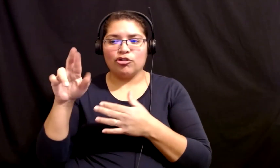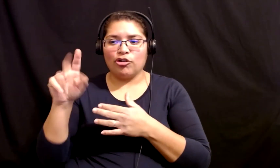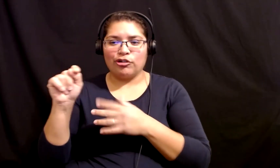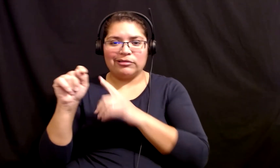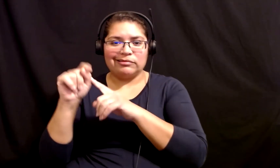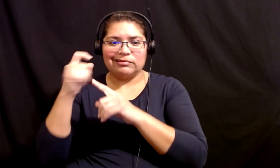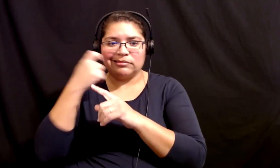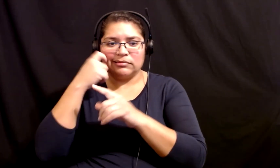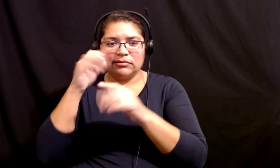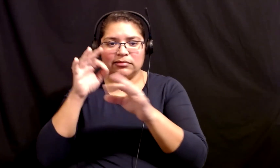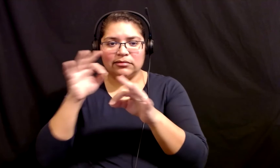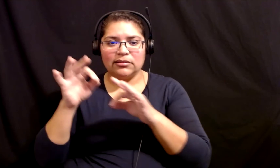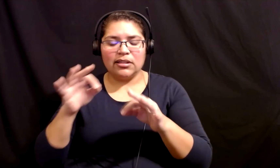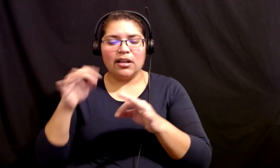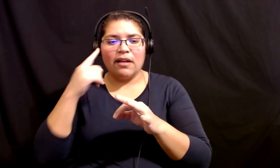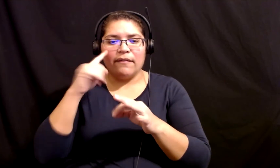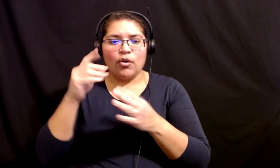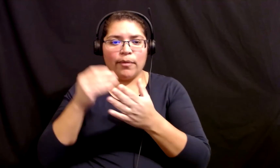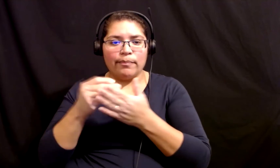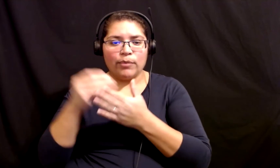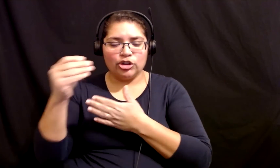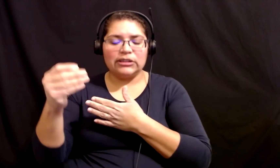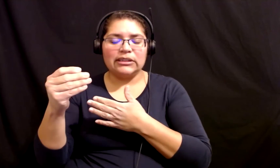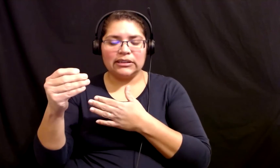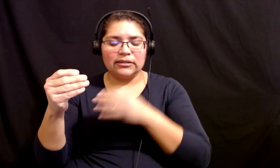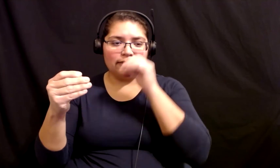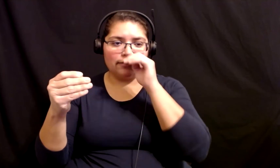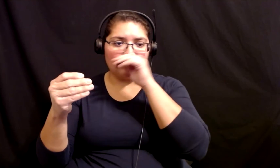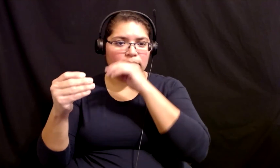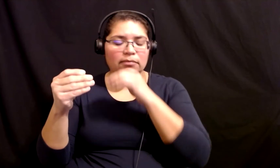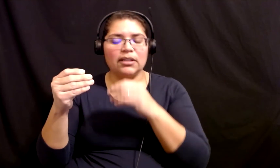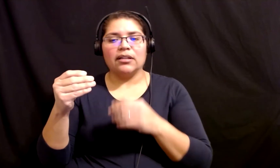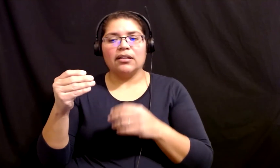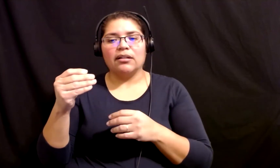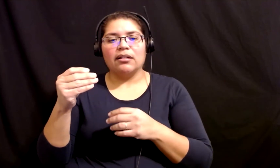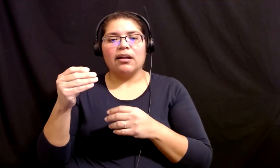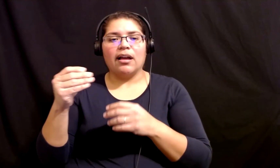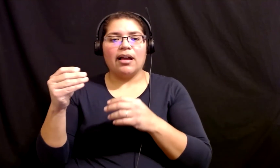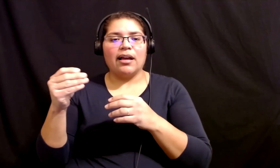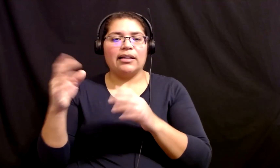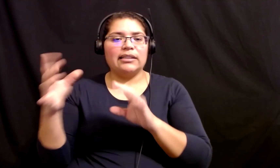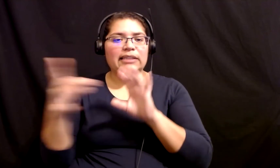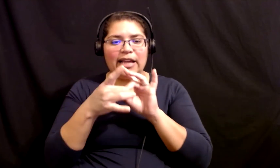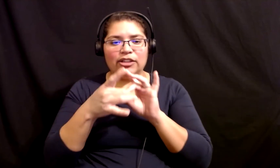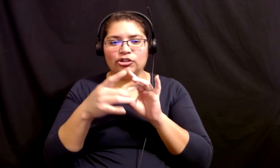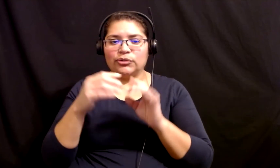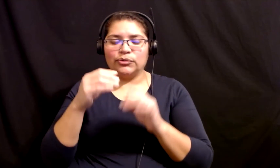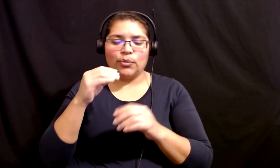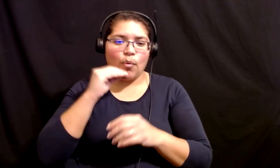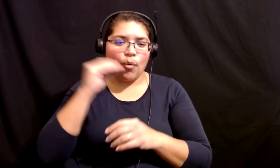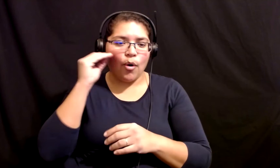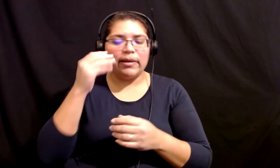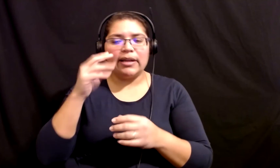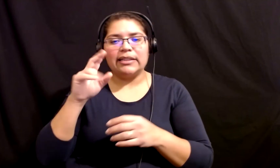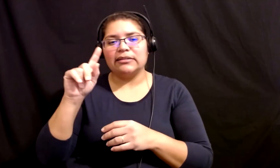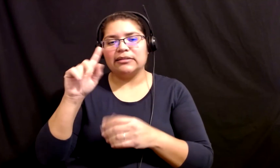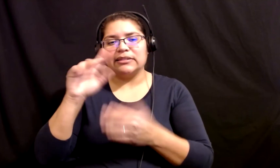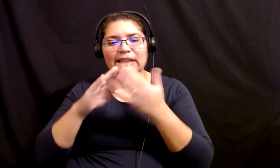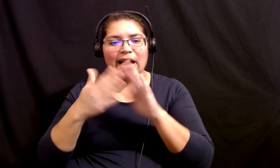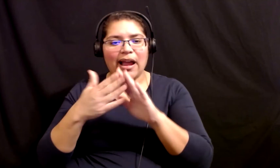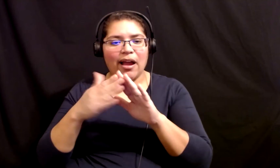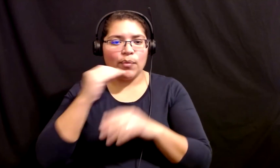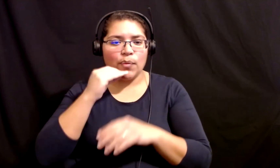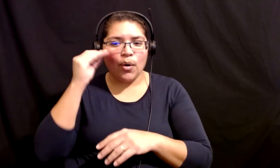described of purchasing attached homes, whether they're townhomes, condos, whatever they